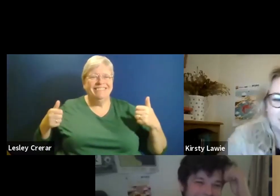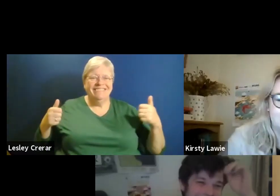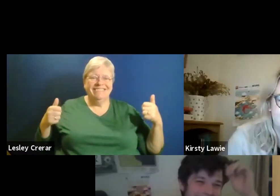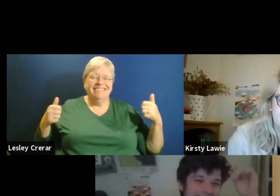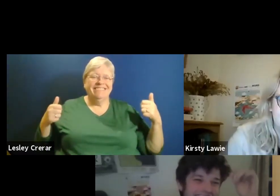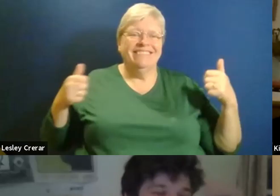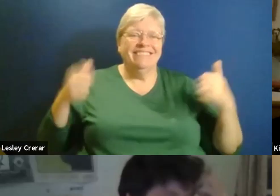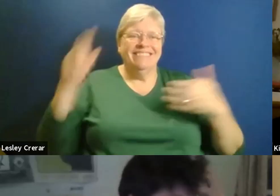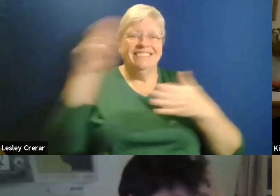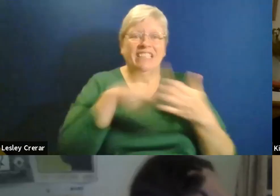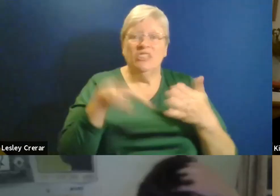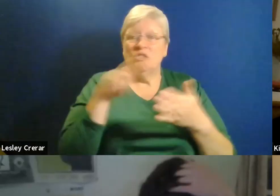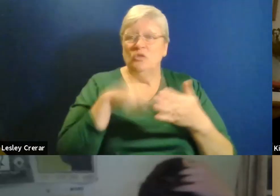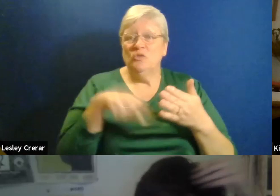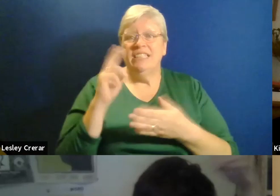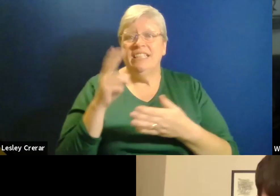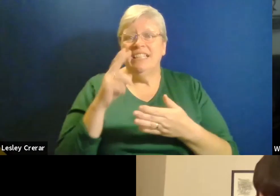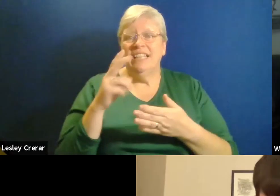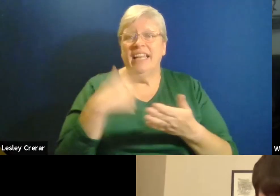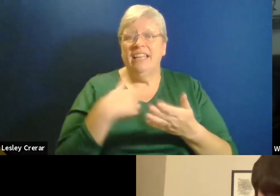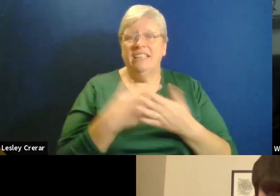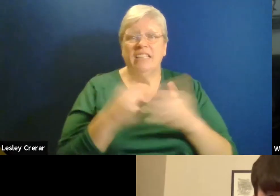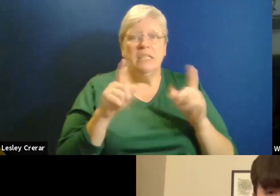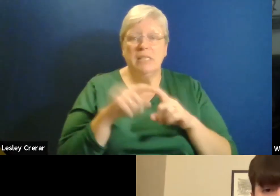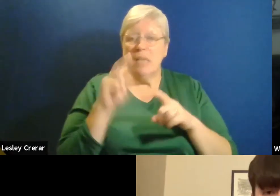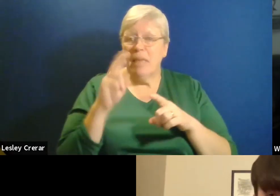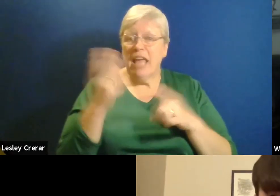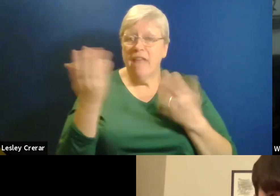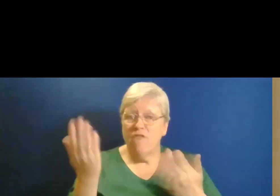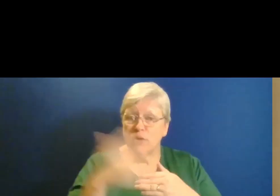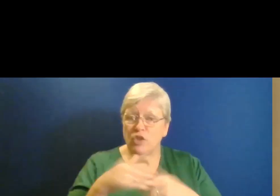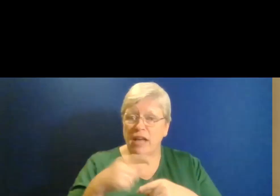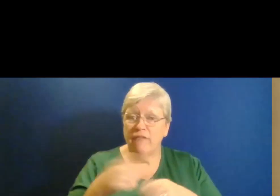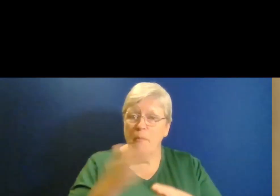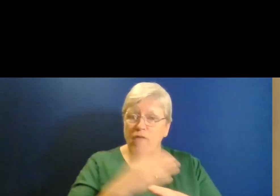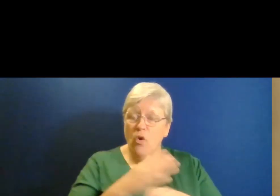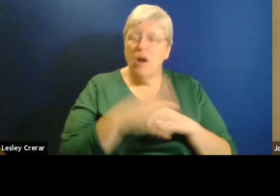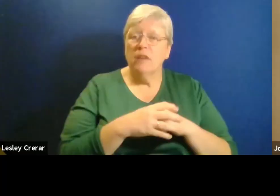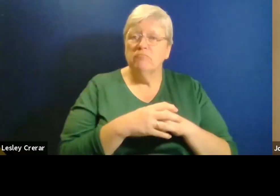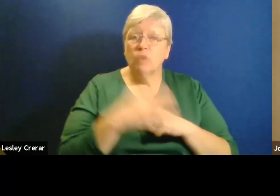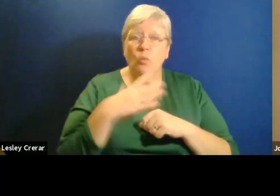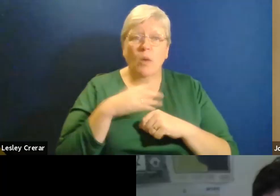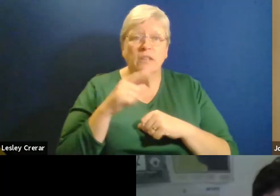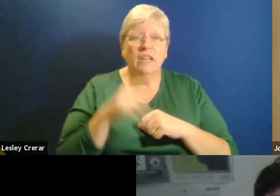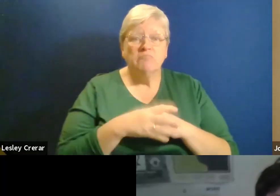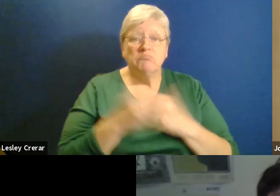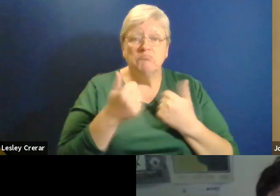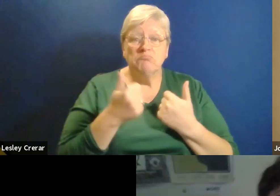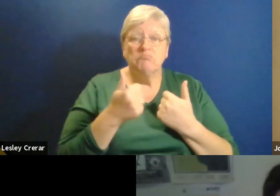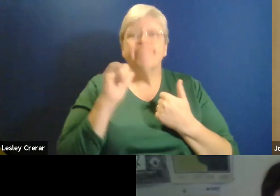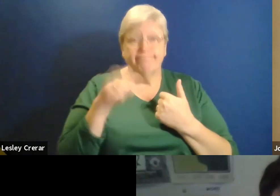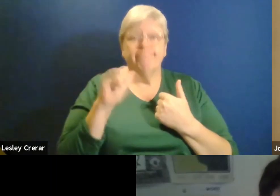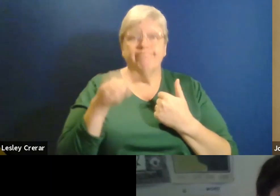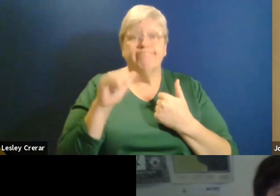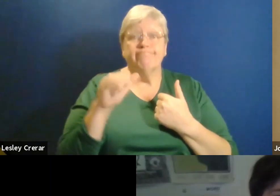I can read like one of the ones I read tonight again, if that's what people want, I guess. Yes, I think so. Yeah,